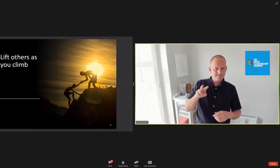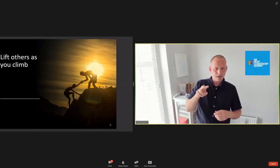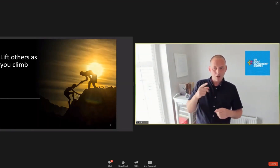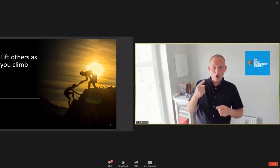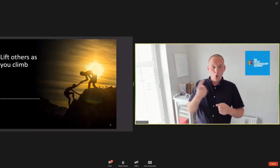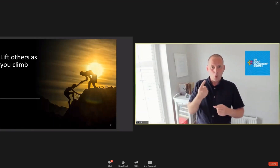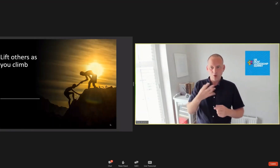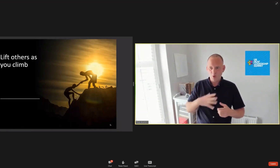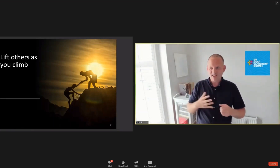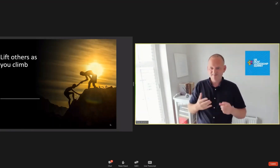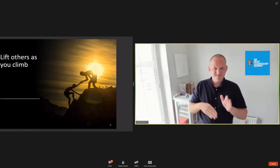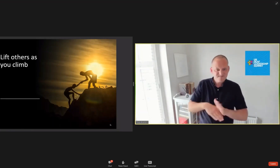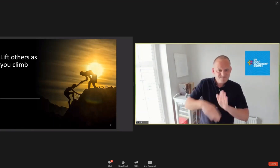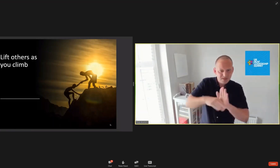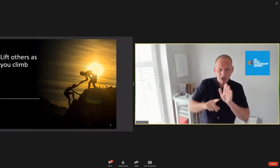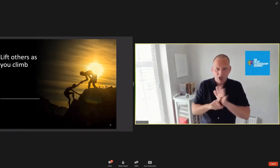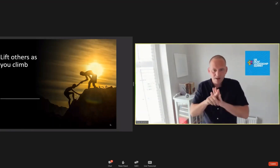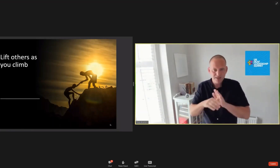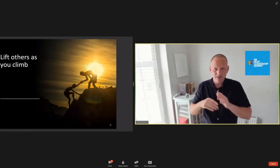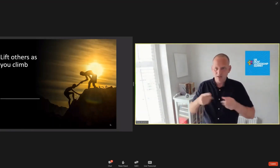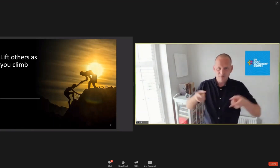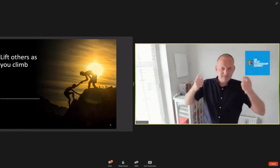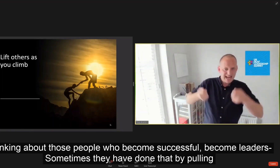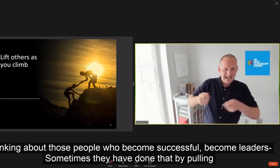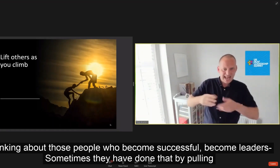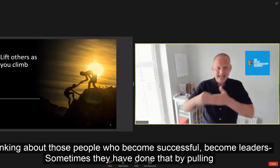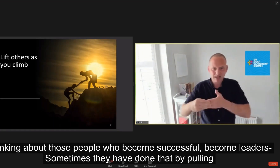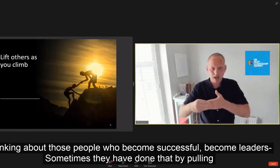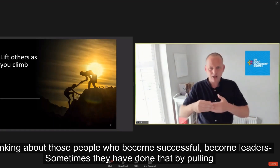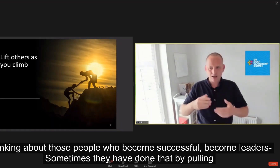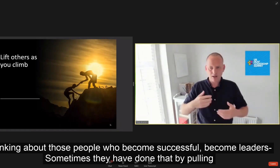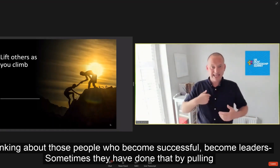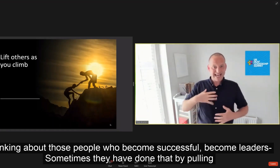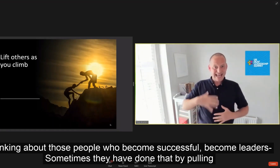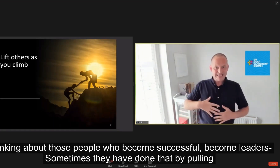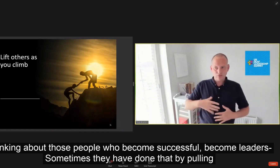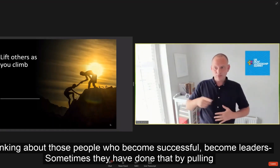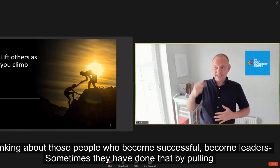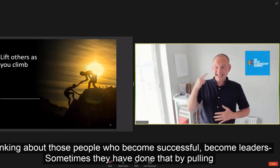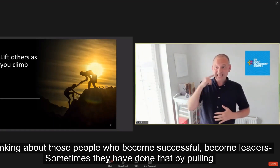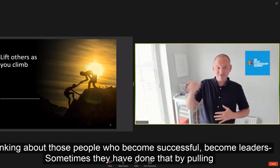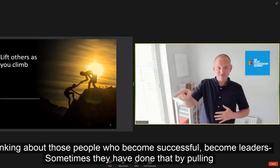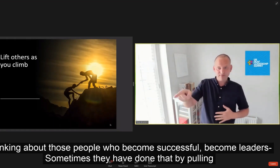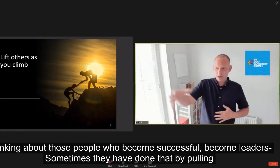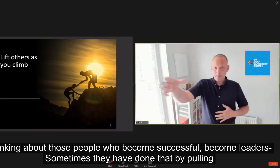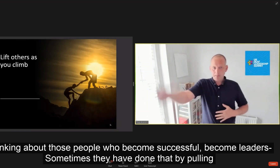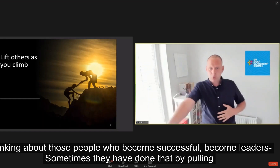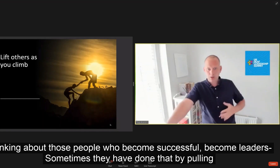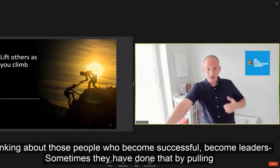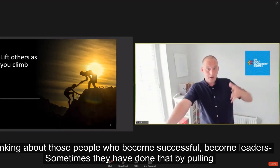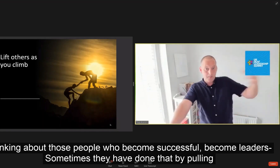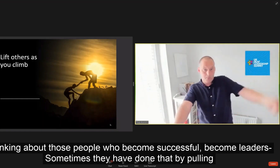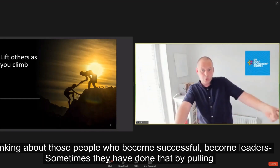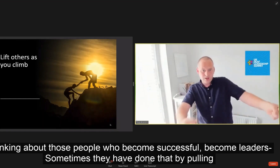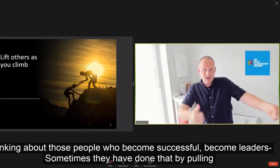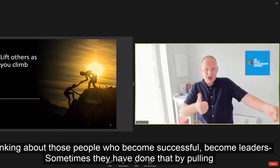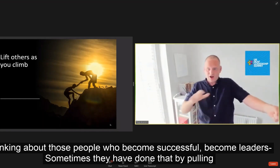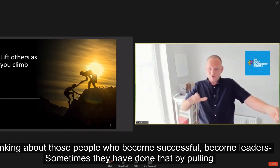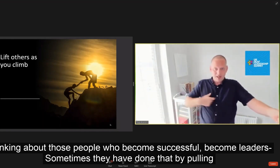And, you know, thinking about those people who become successful and become leaders, sometimes they have